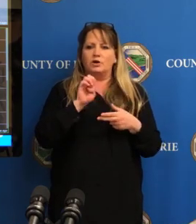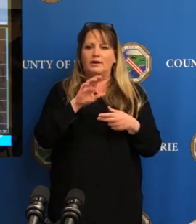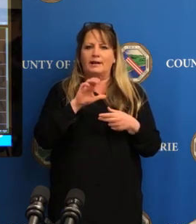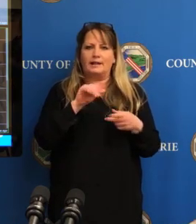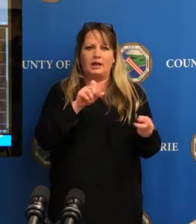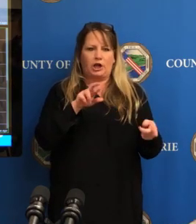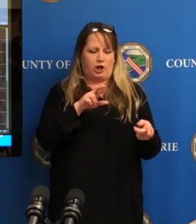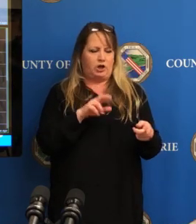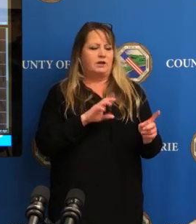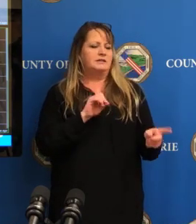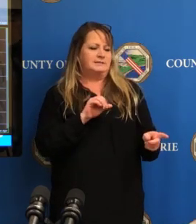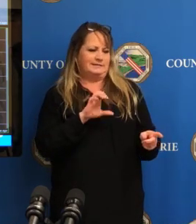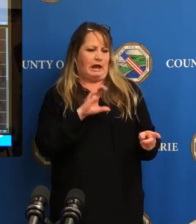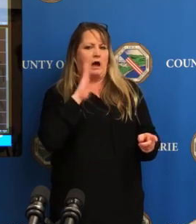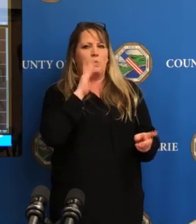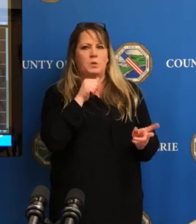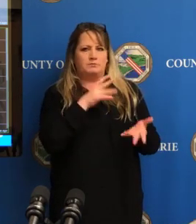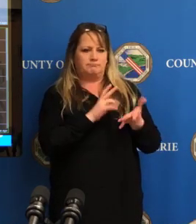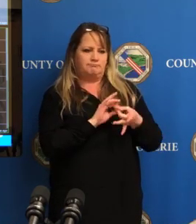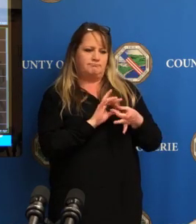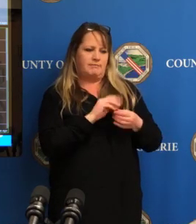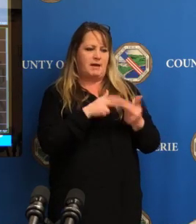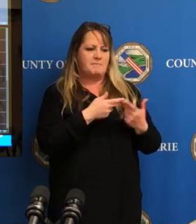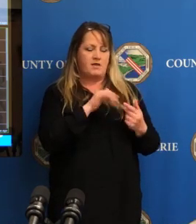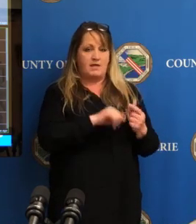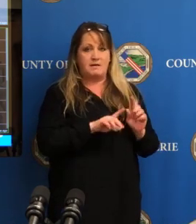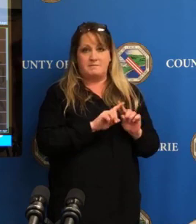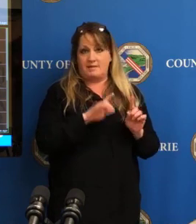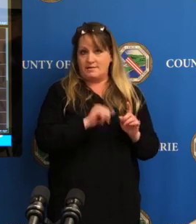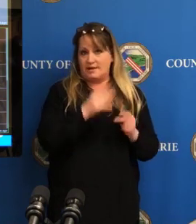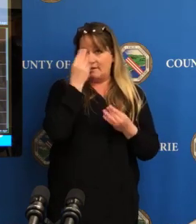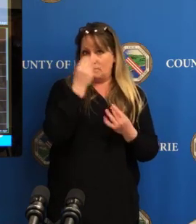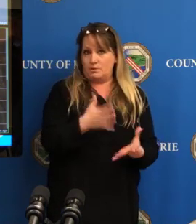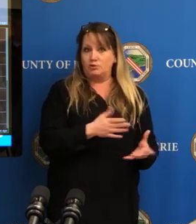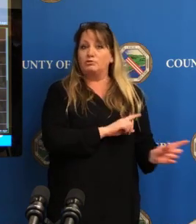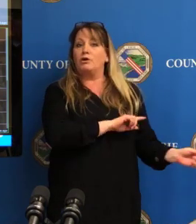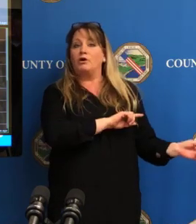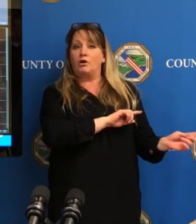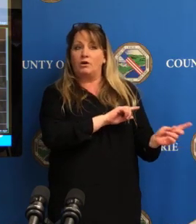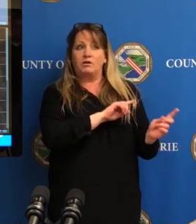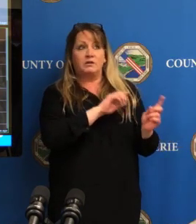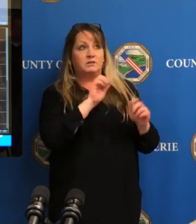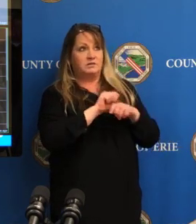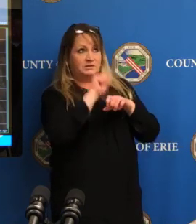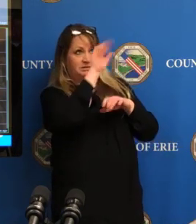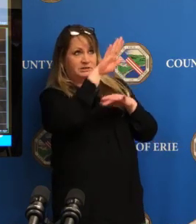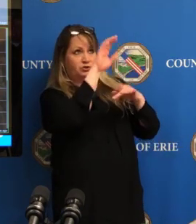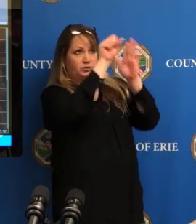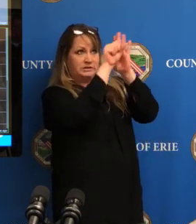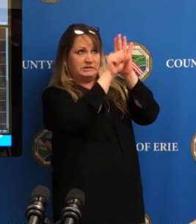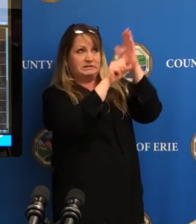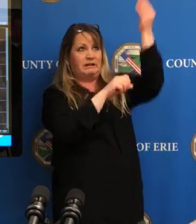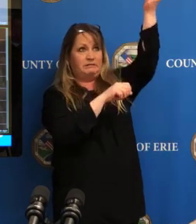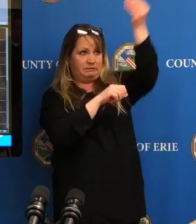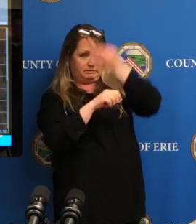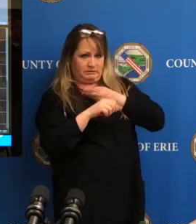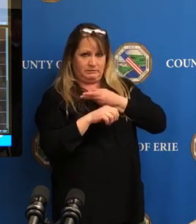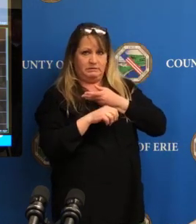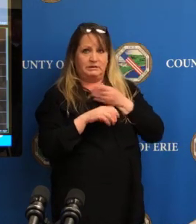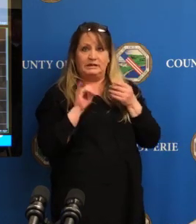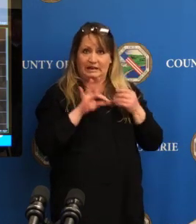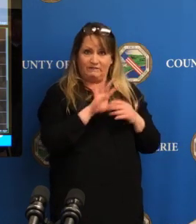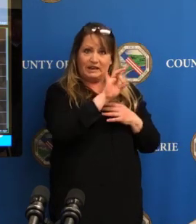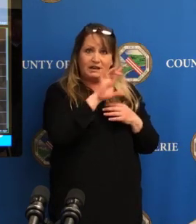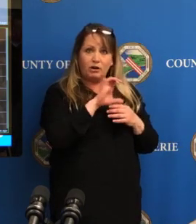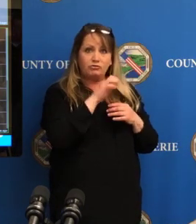doc talk a little bit more about it. But that information goes to the state, goes to us. But if they did a test, let's say 800 a day,